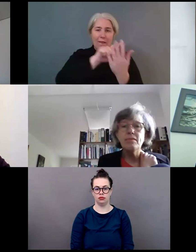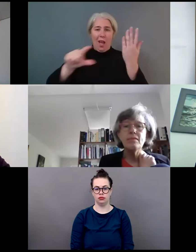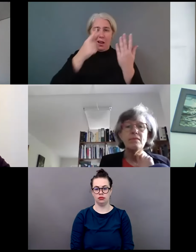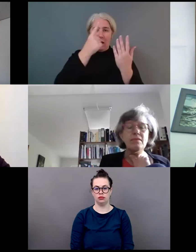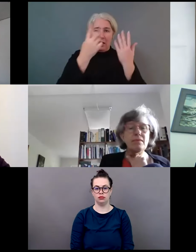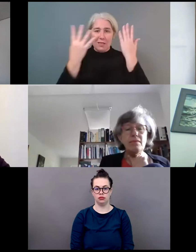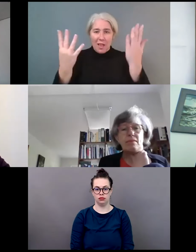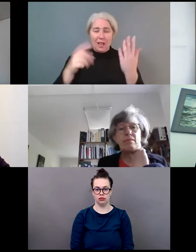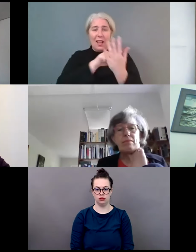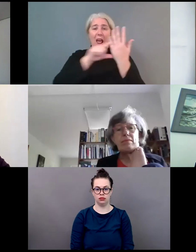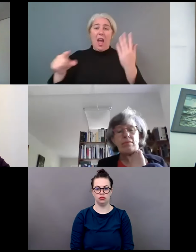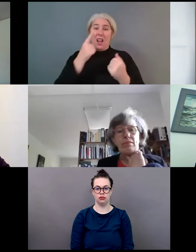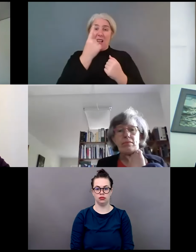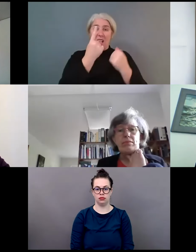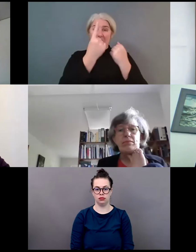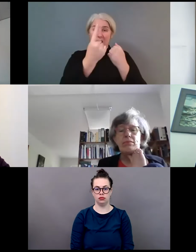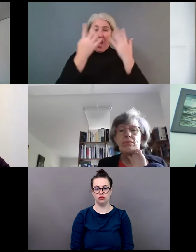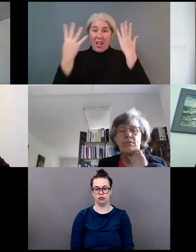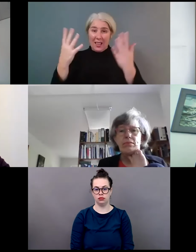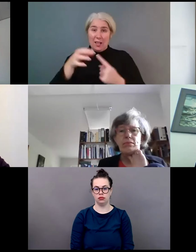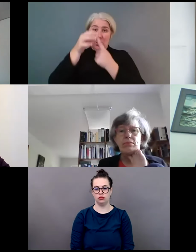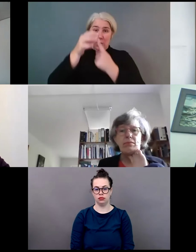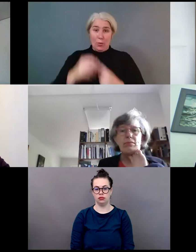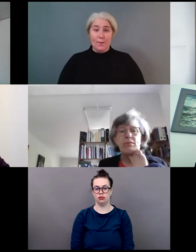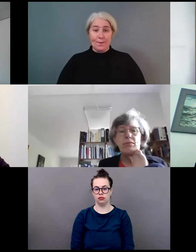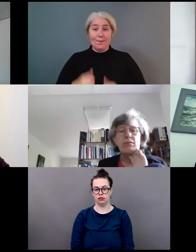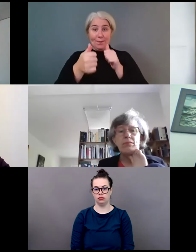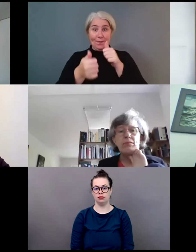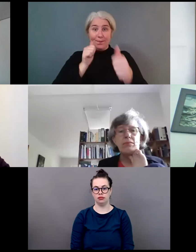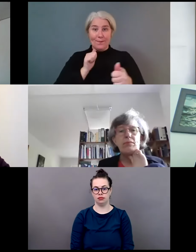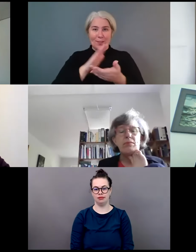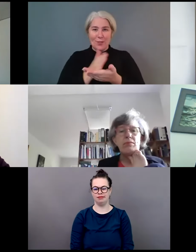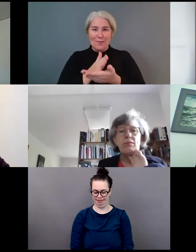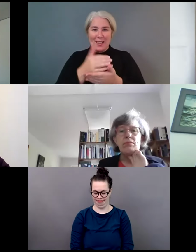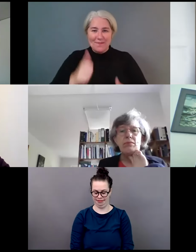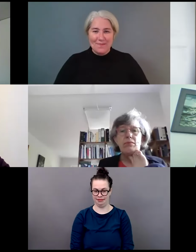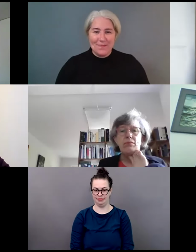especially Article 19, the issue is that somehow